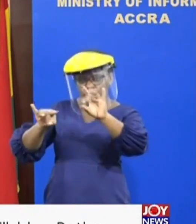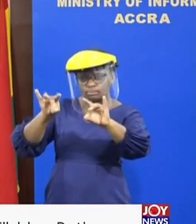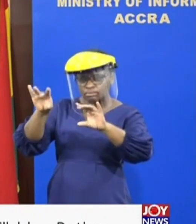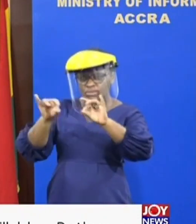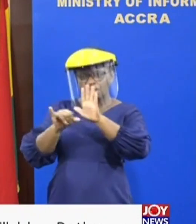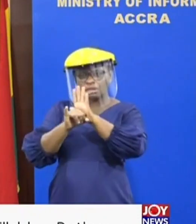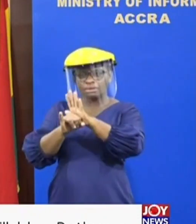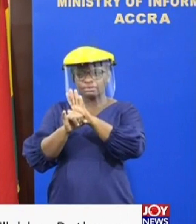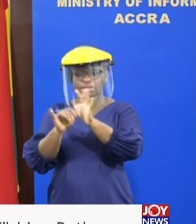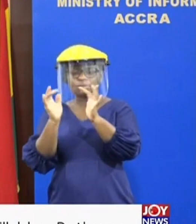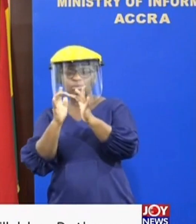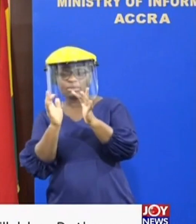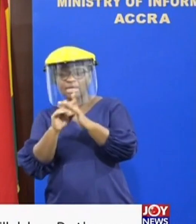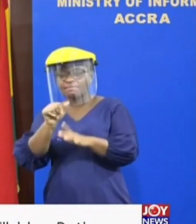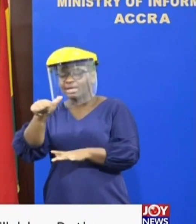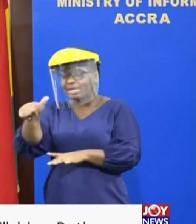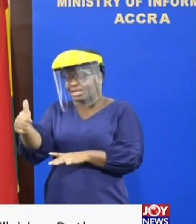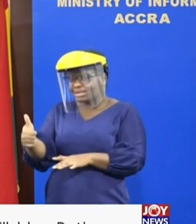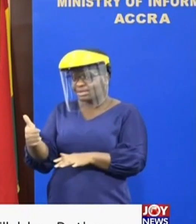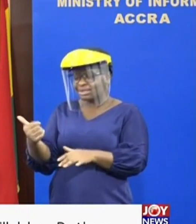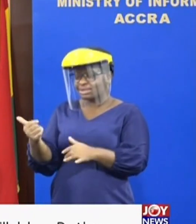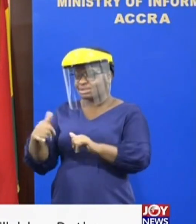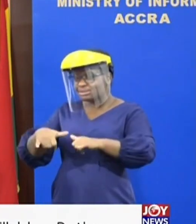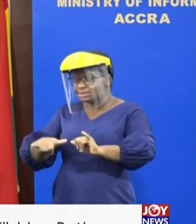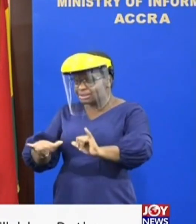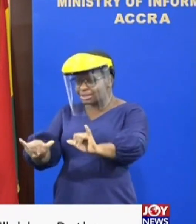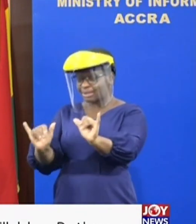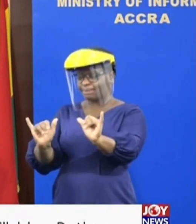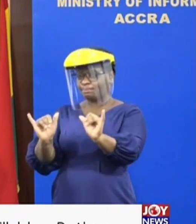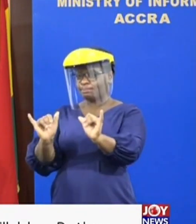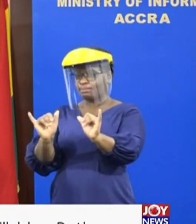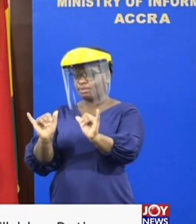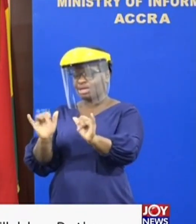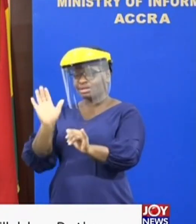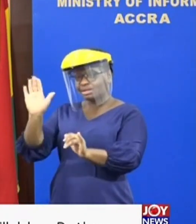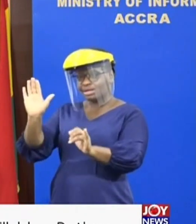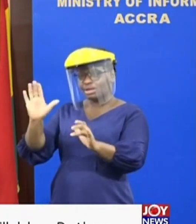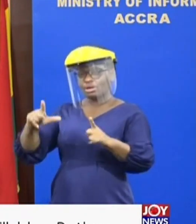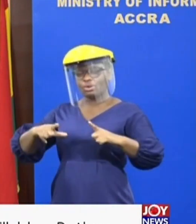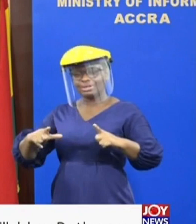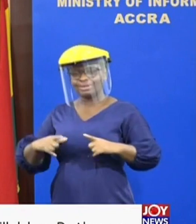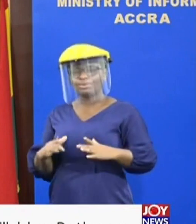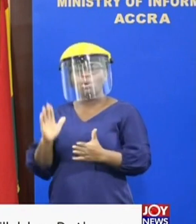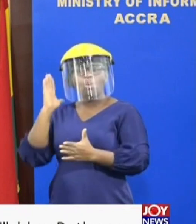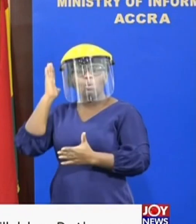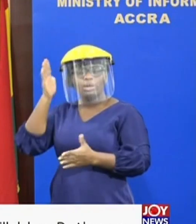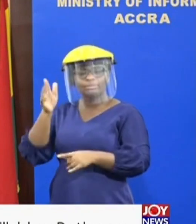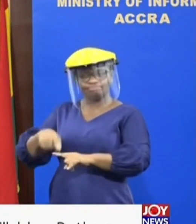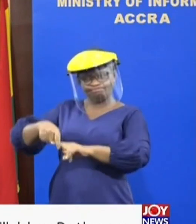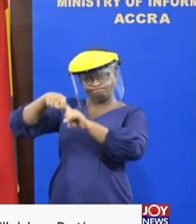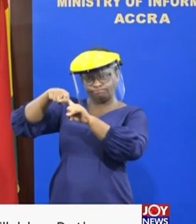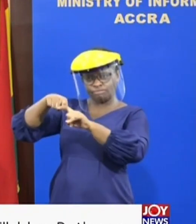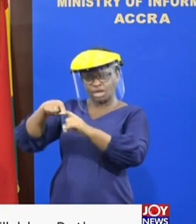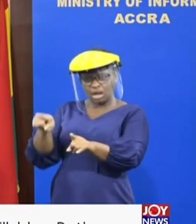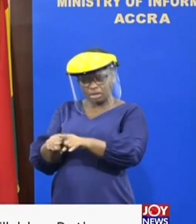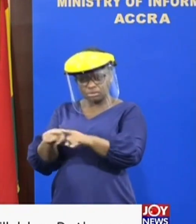are contacts, and if any of them is in that class, their vacation will be delayed whilst we do